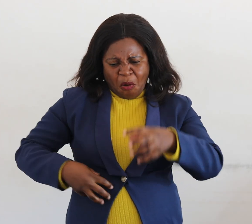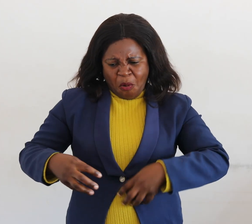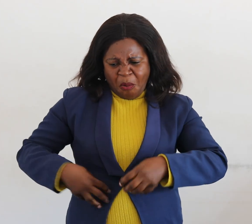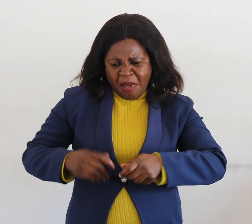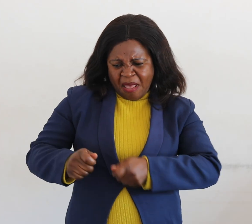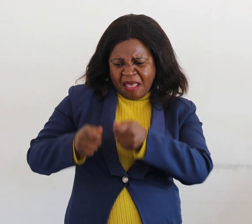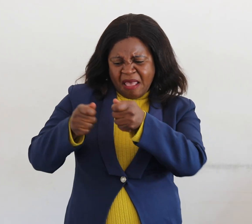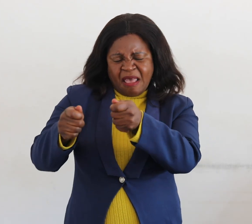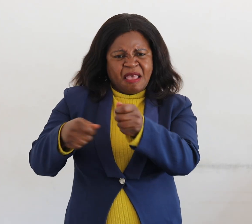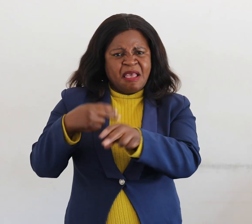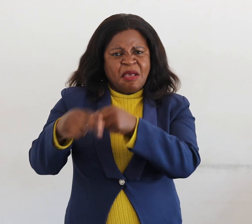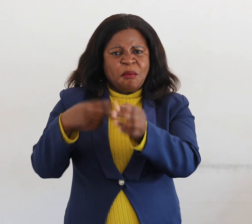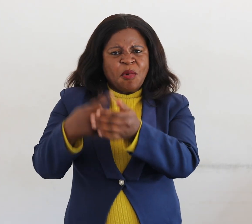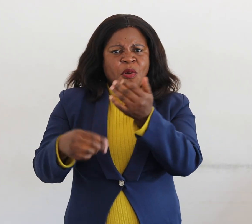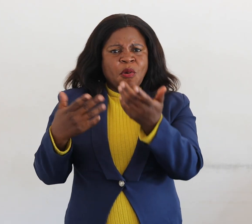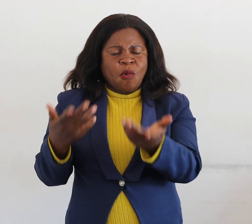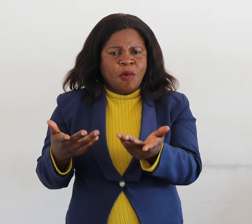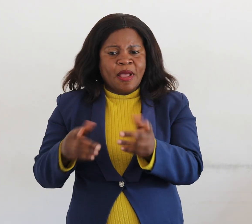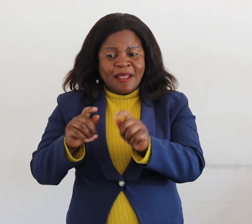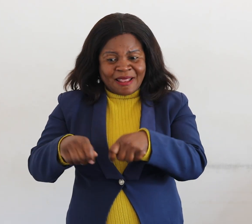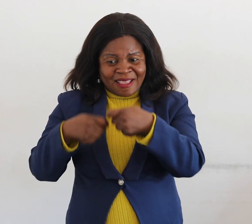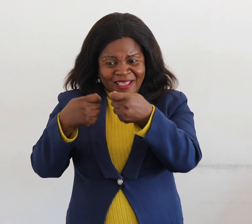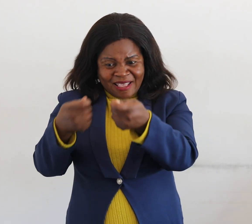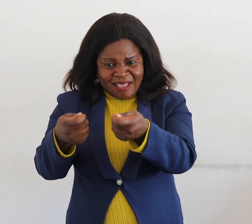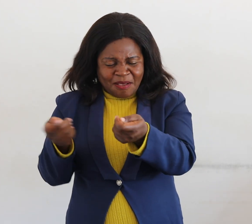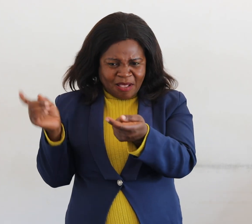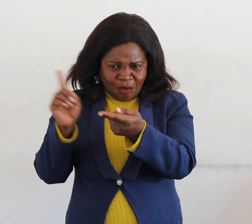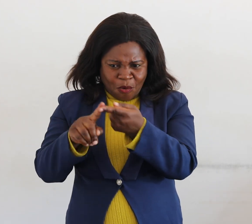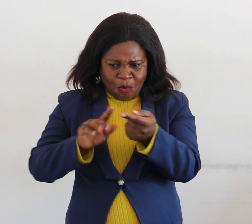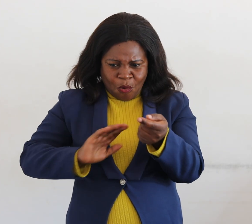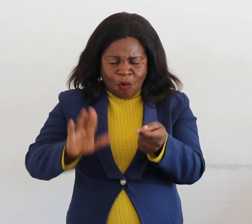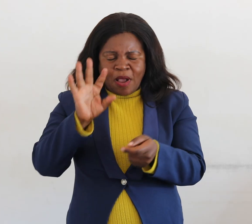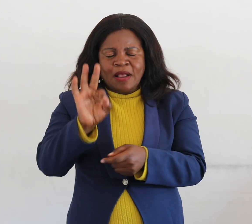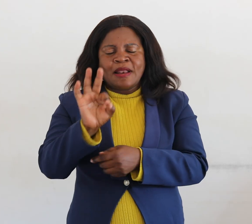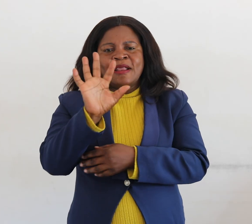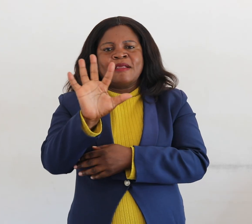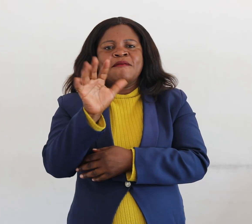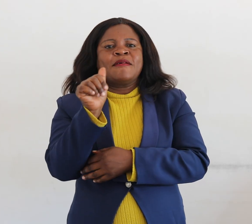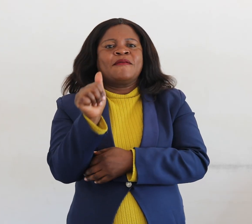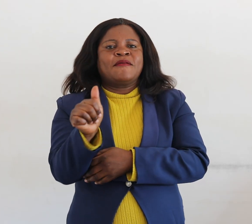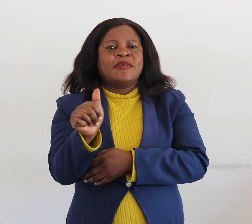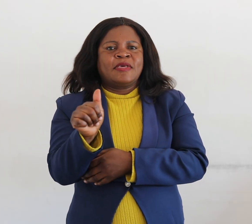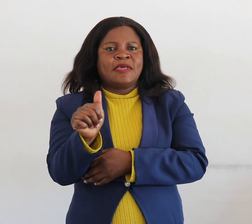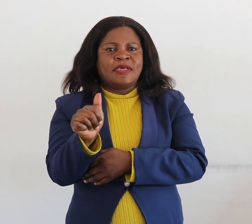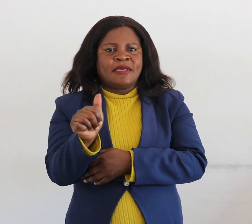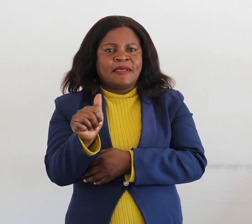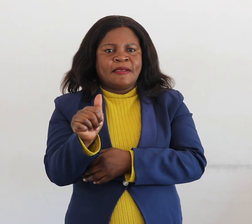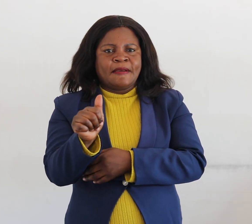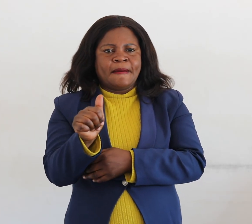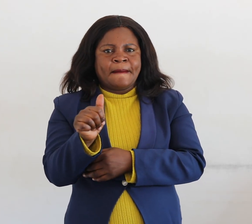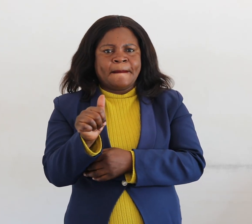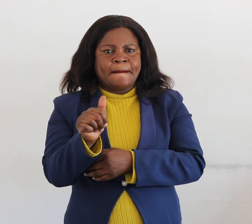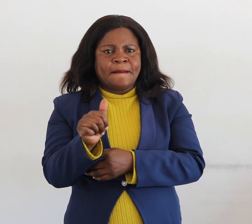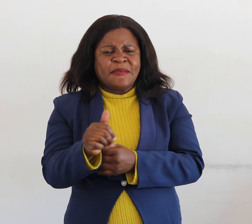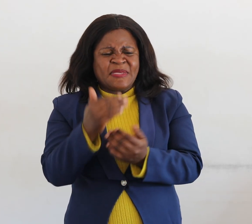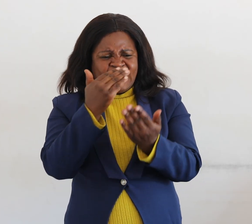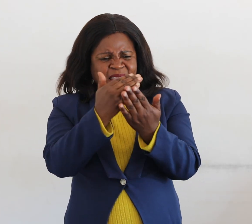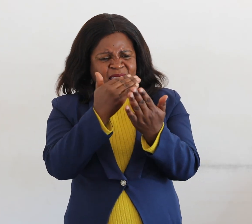with Section 95A. A party list means a list prepared